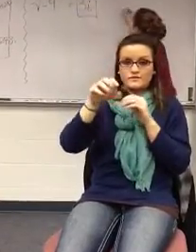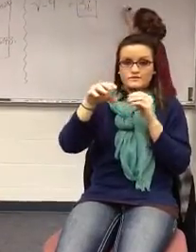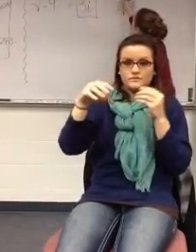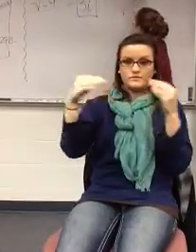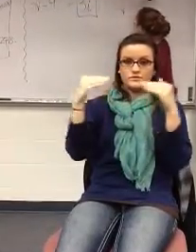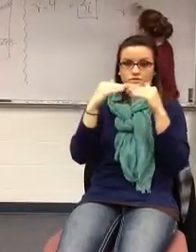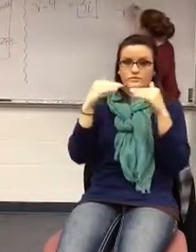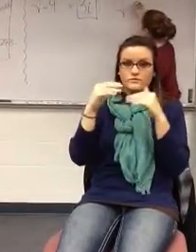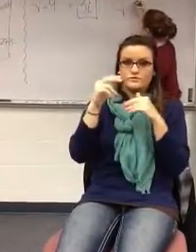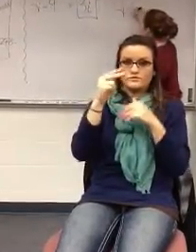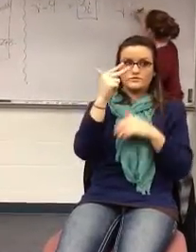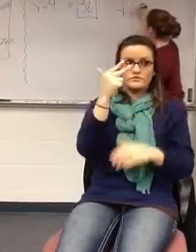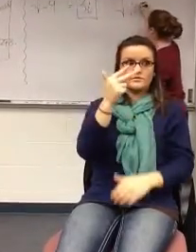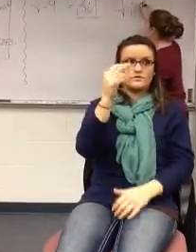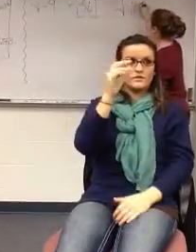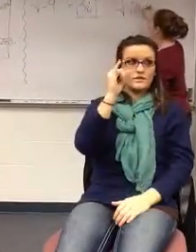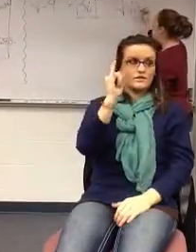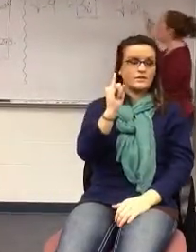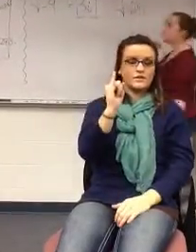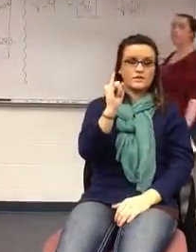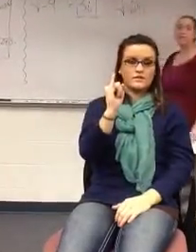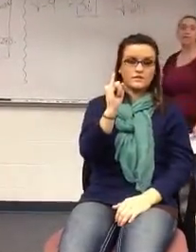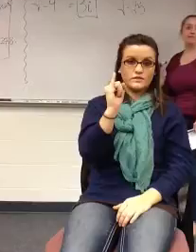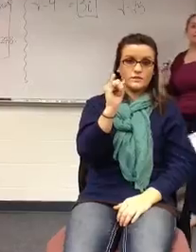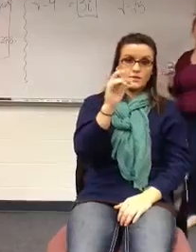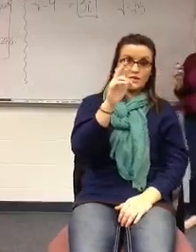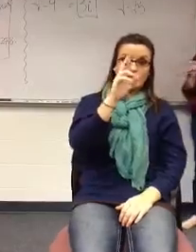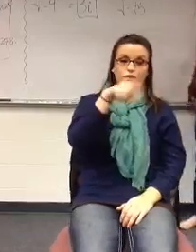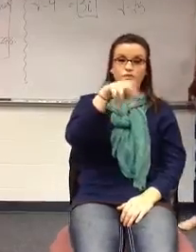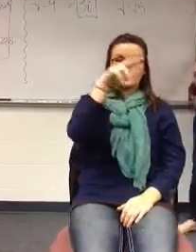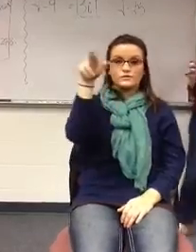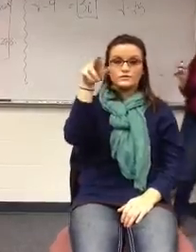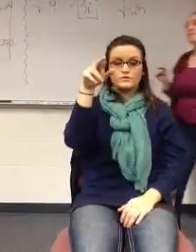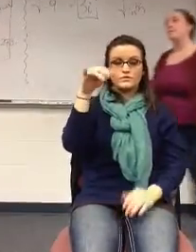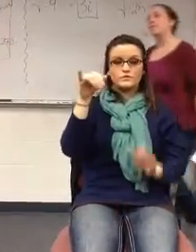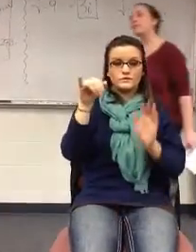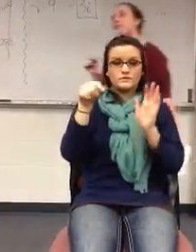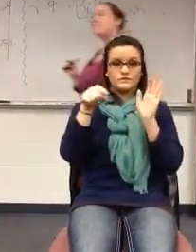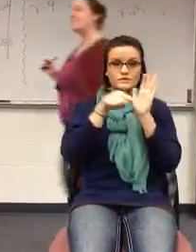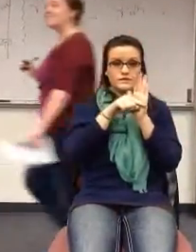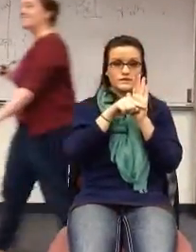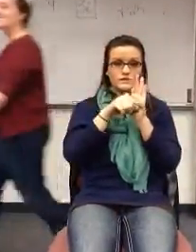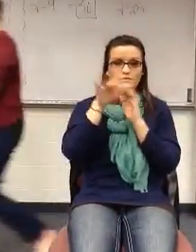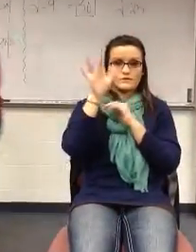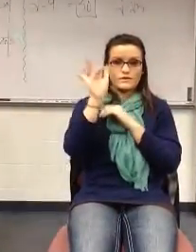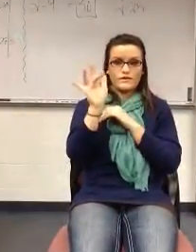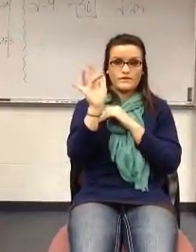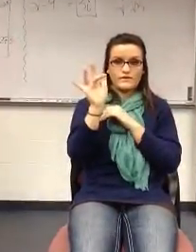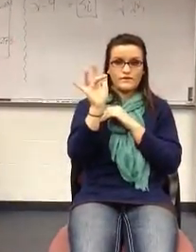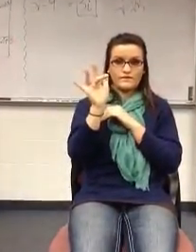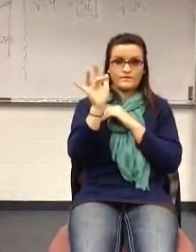What would be the square root of -25? I bet you can guess it. What's the square root of